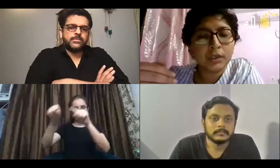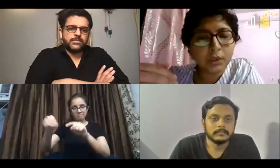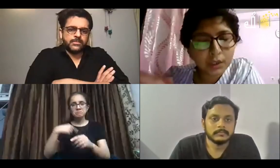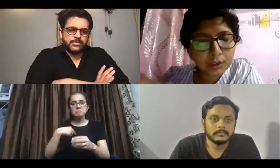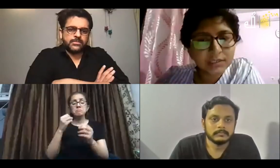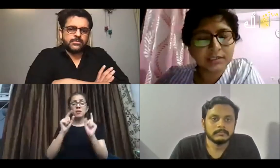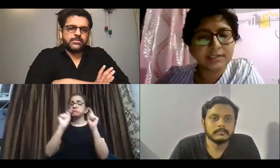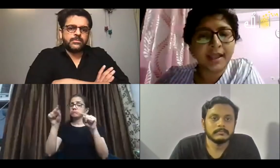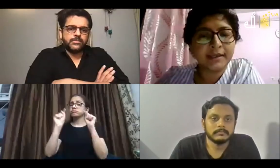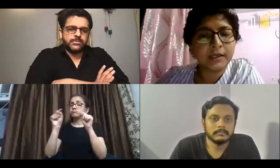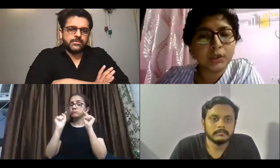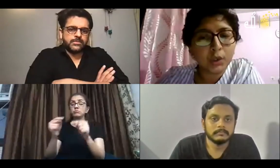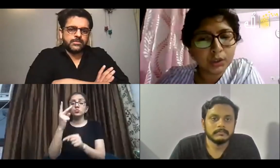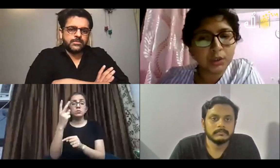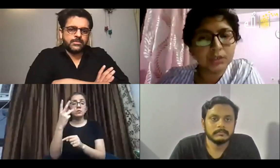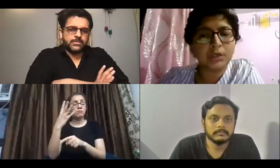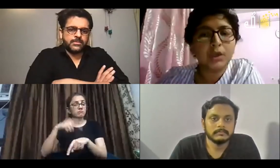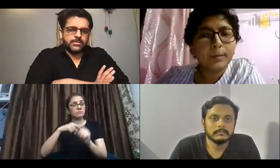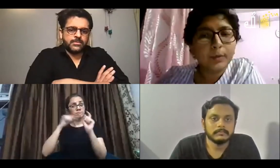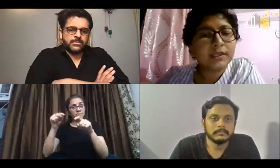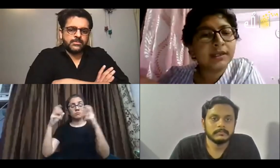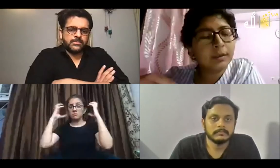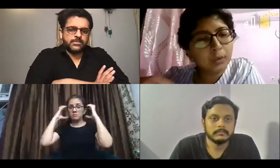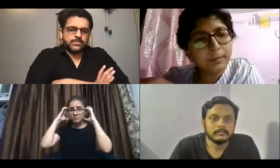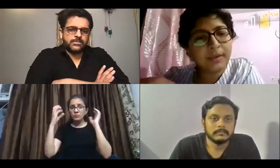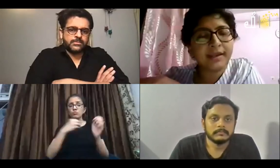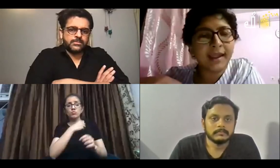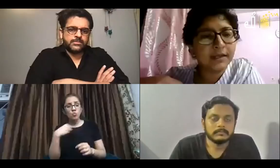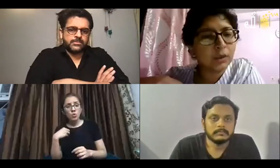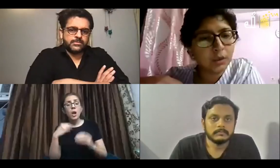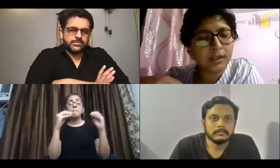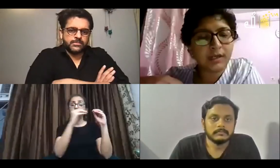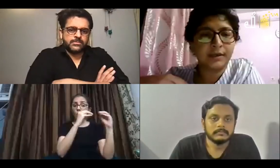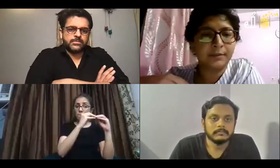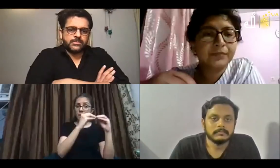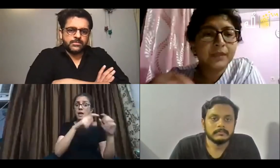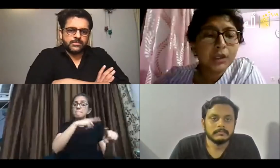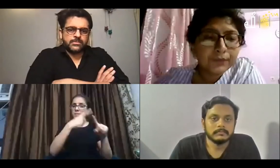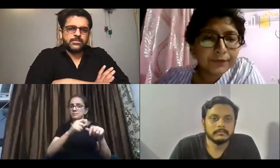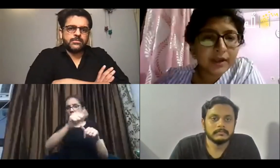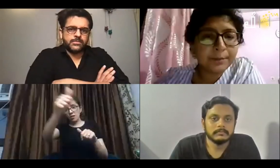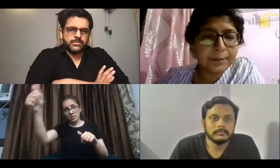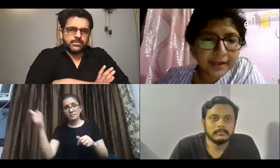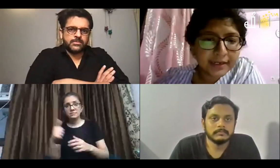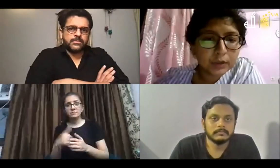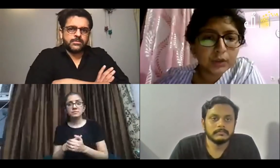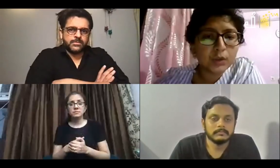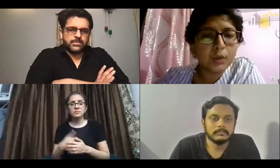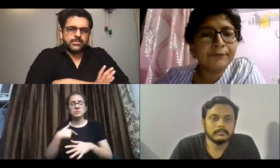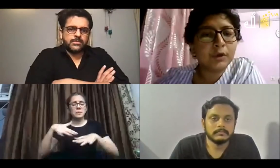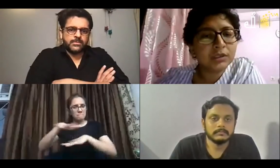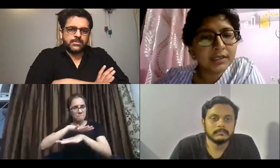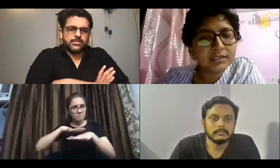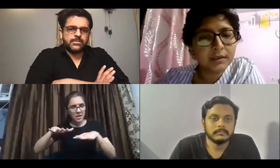with audiologists and doctors, both in Mumbai and Kolkata. We were planning to